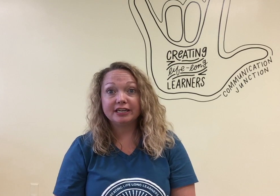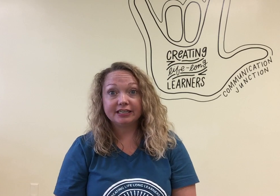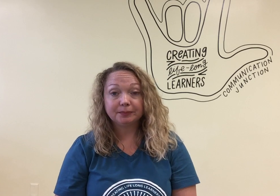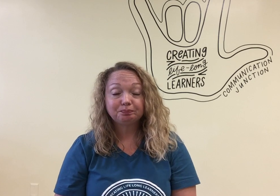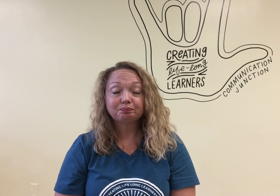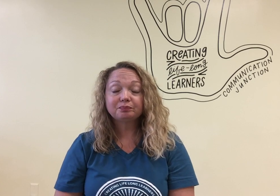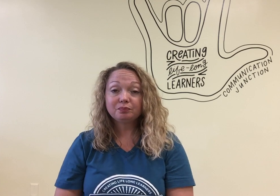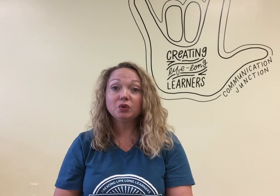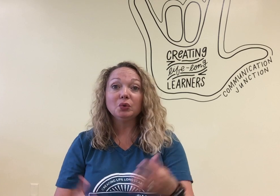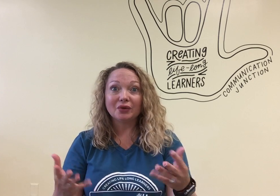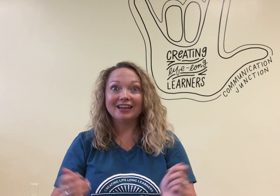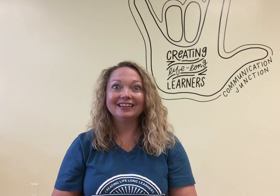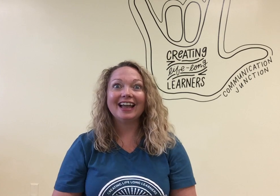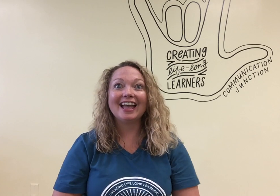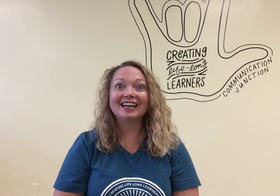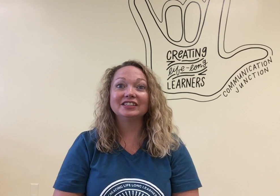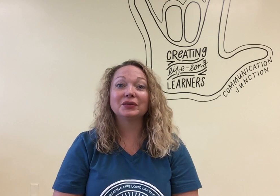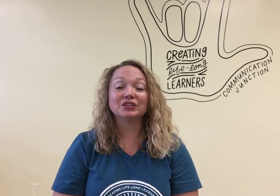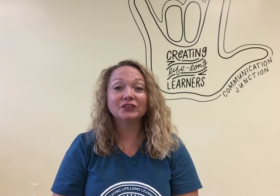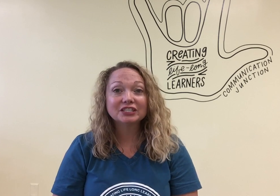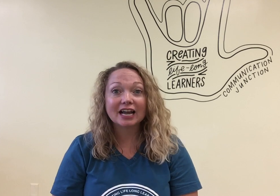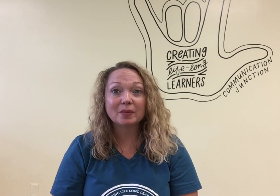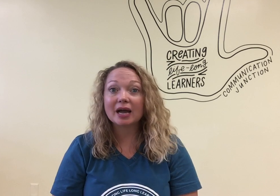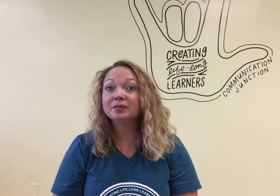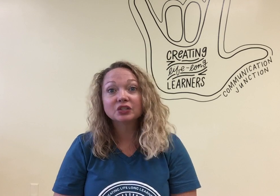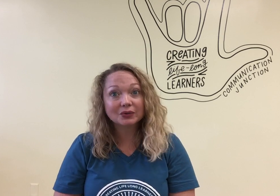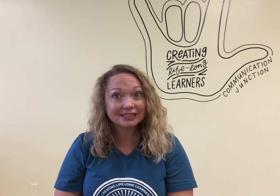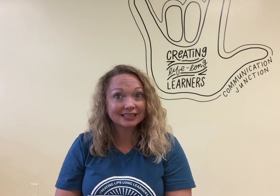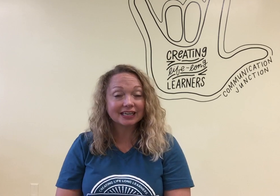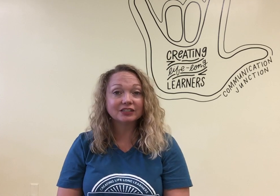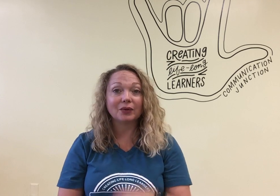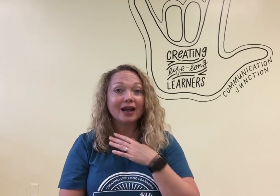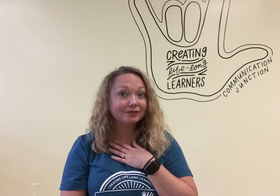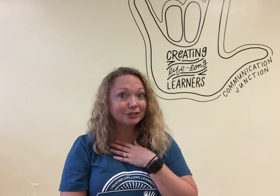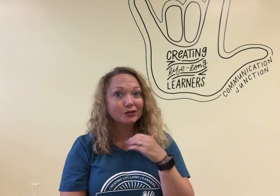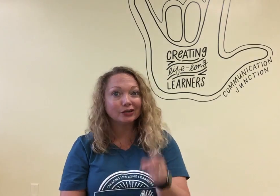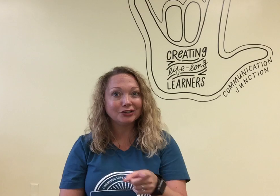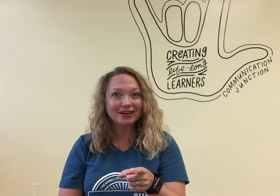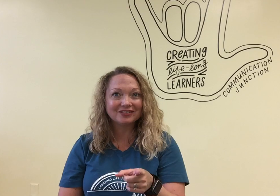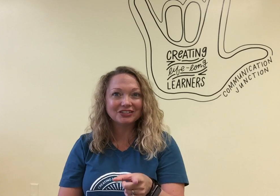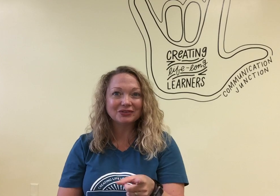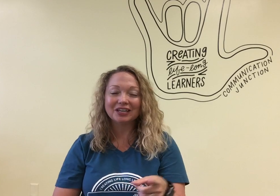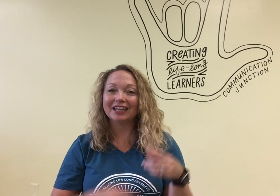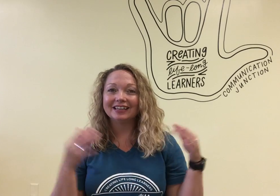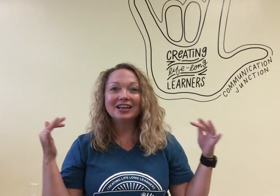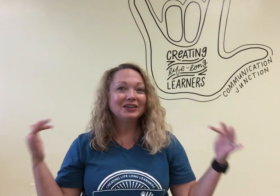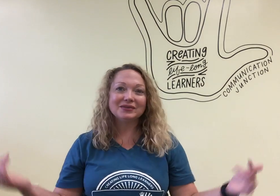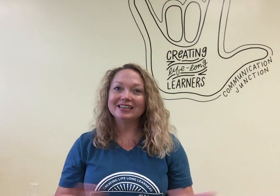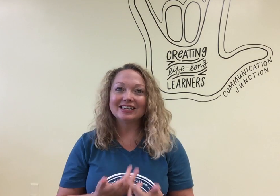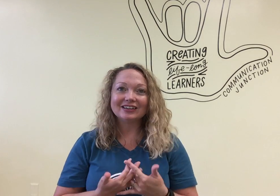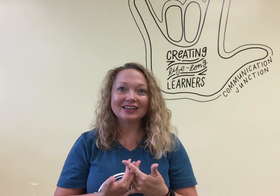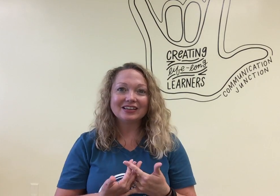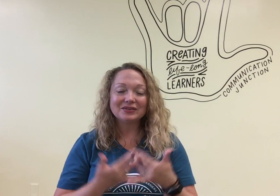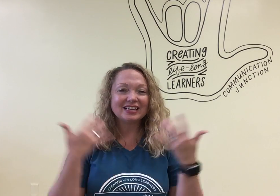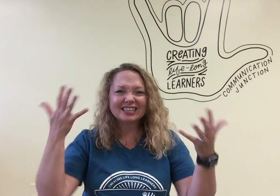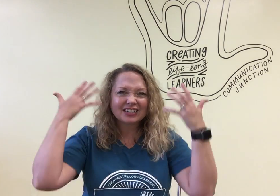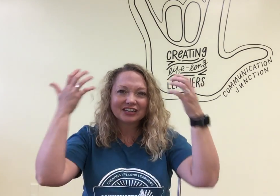R-E-D. Red. And so this first time, I'm just going to sing it. So I have the tune and you have the tune, and you can get it stuck in your